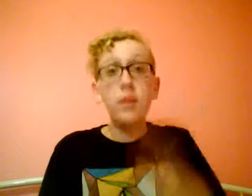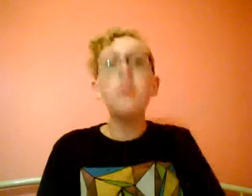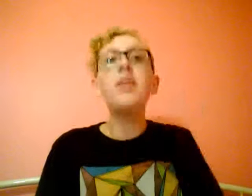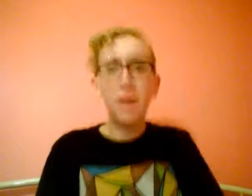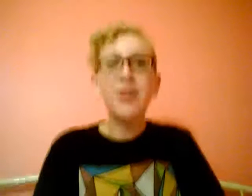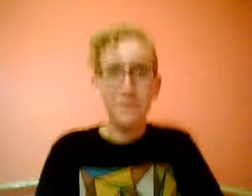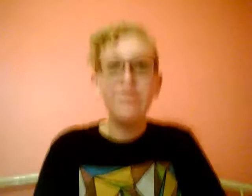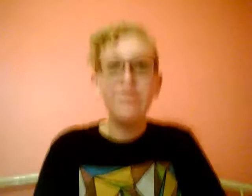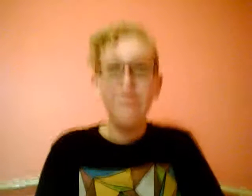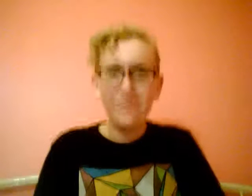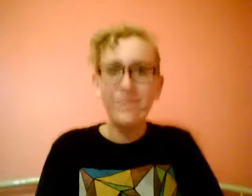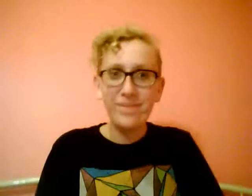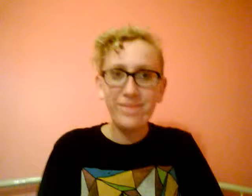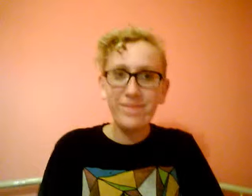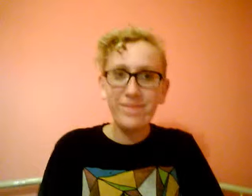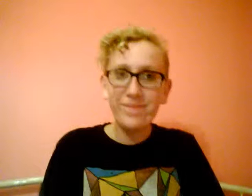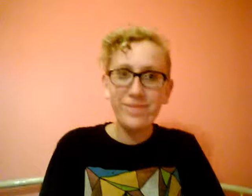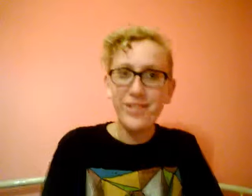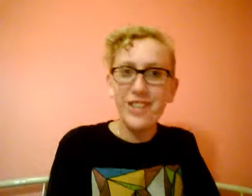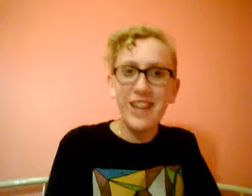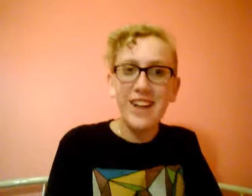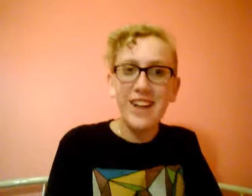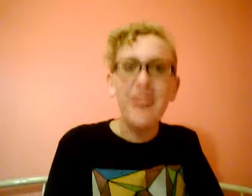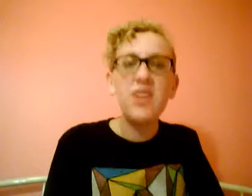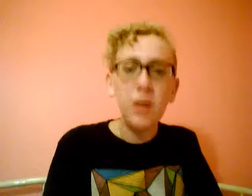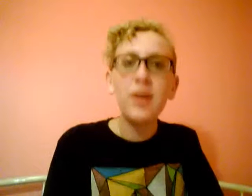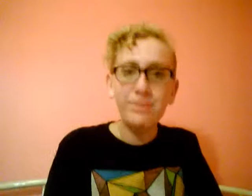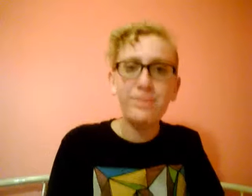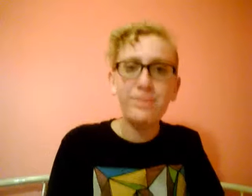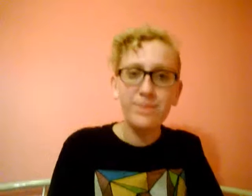24, you're welcome. Just nodding your head, you're welcome.